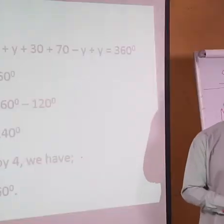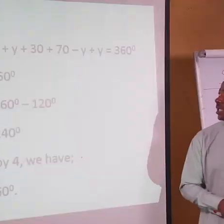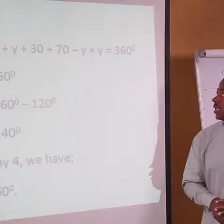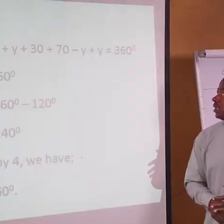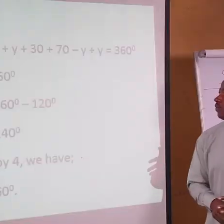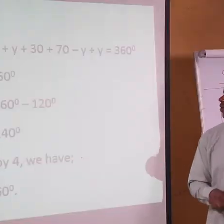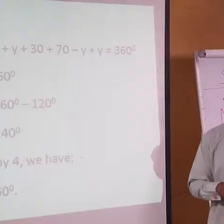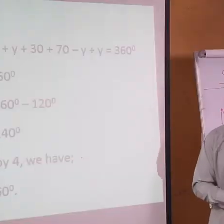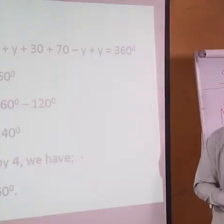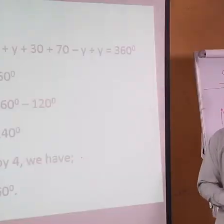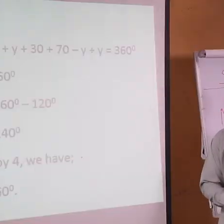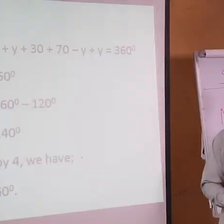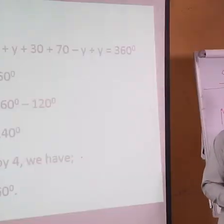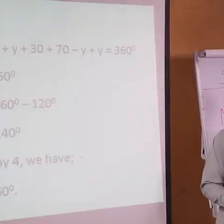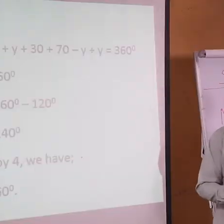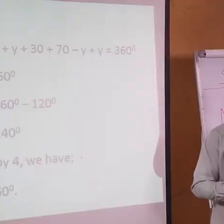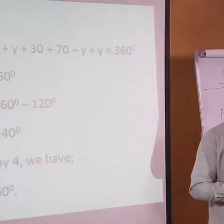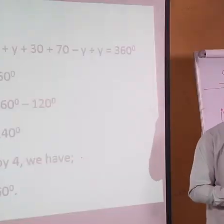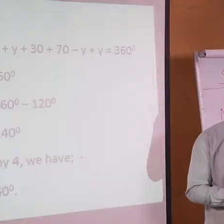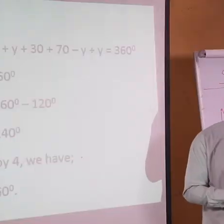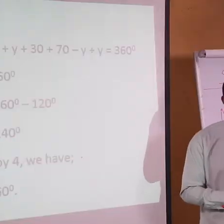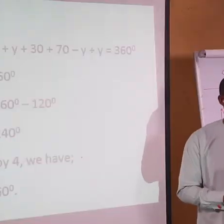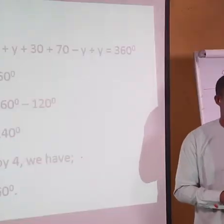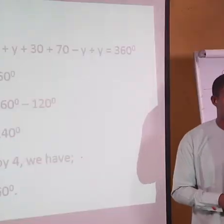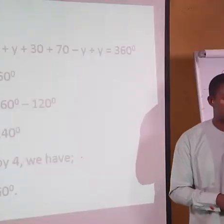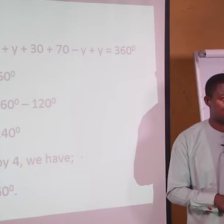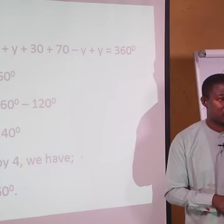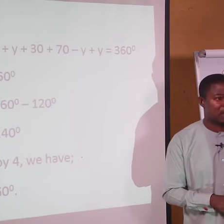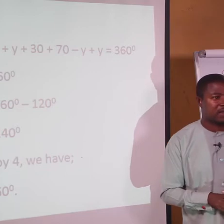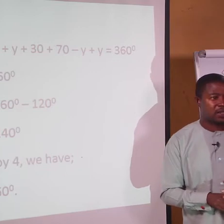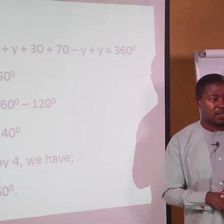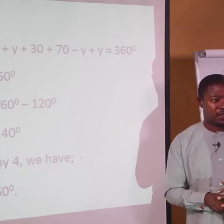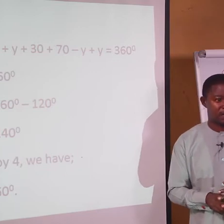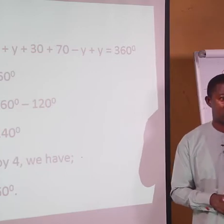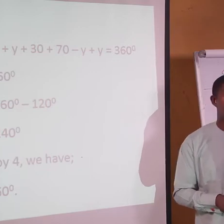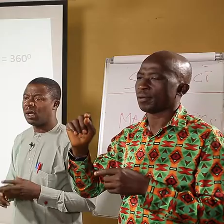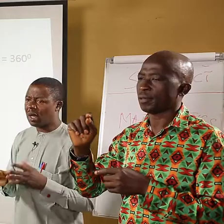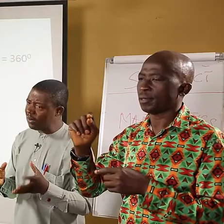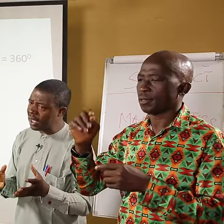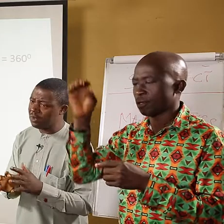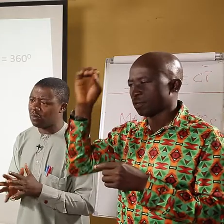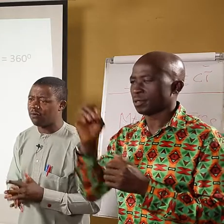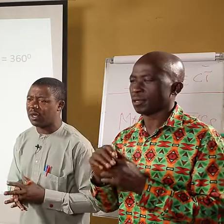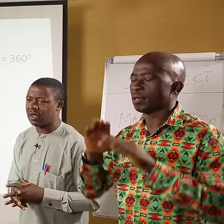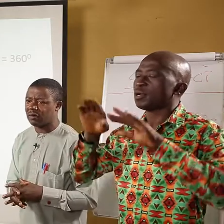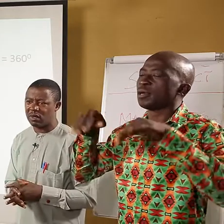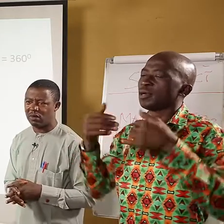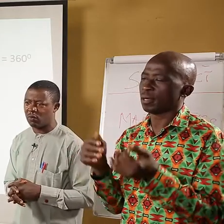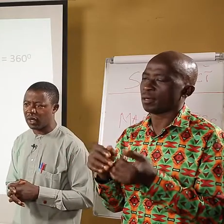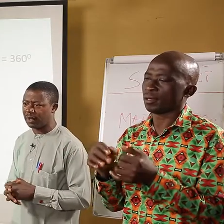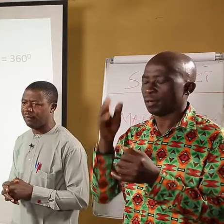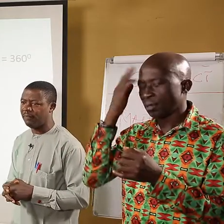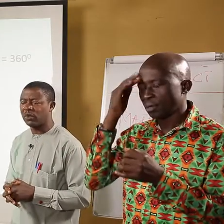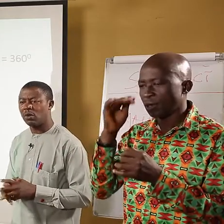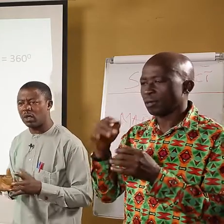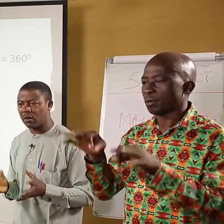plus 30 plus 70, you have 120 degrees. How then do we find the value of